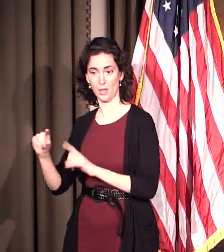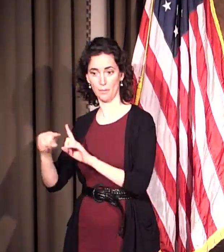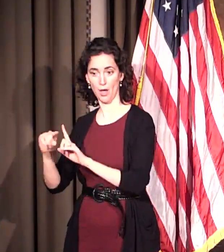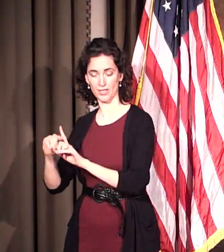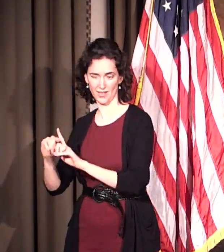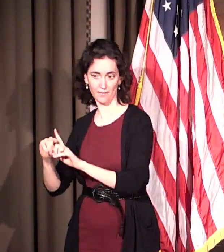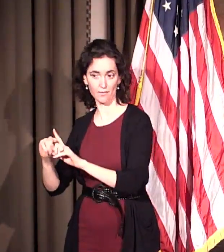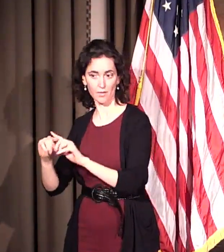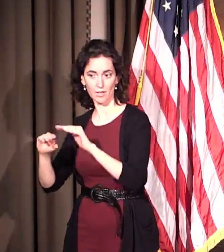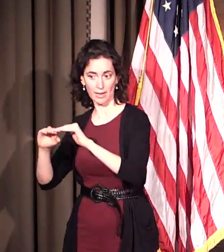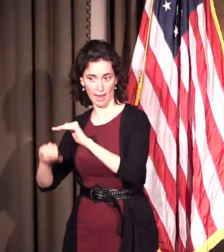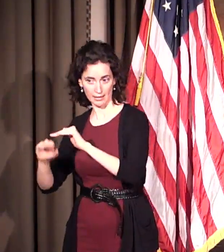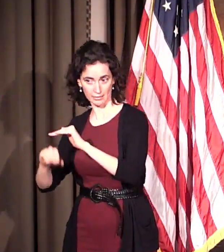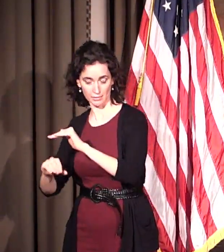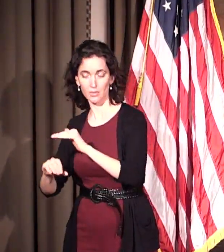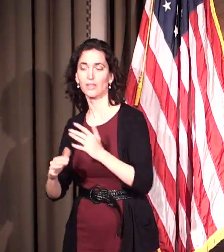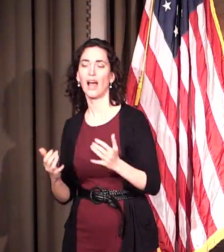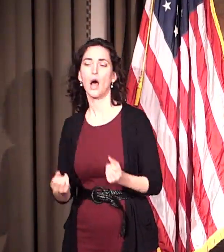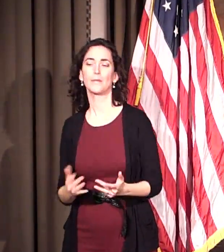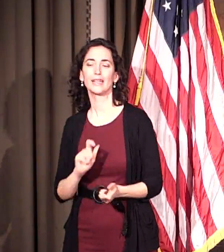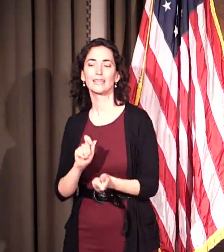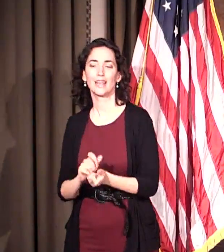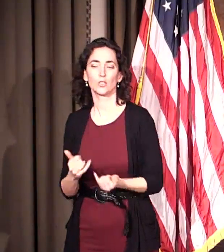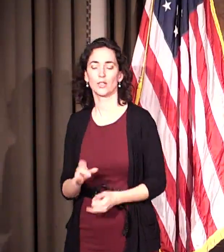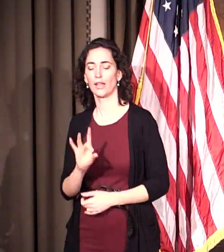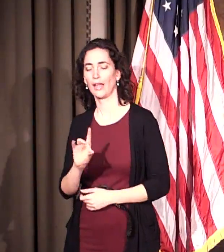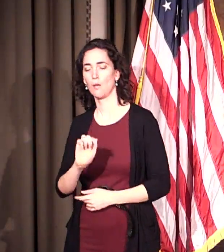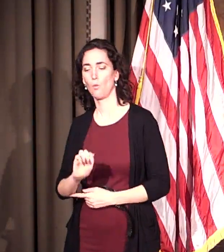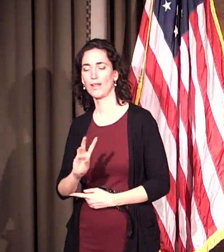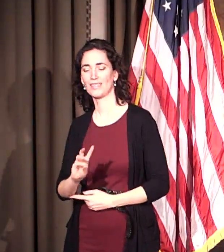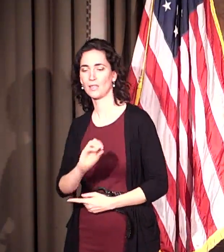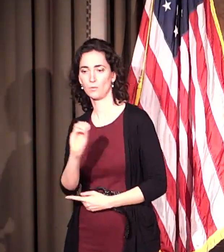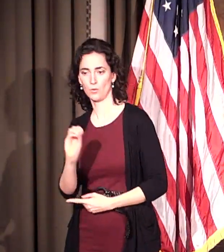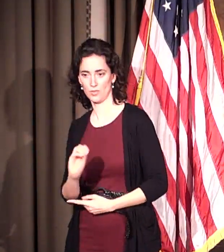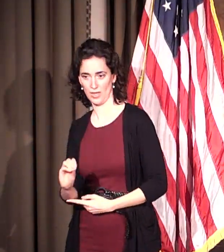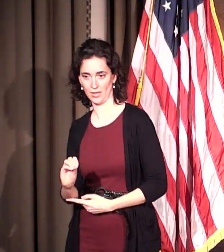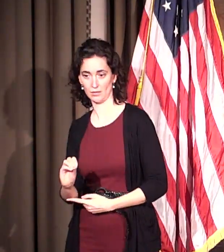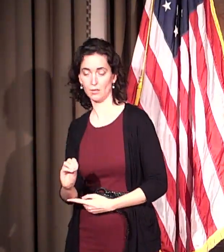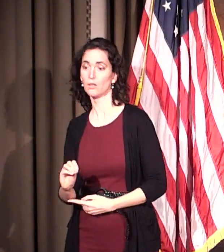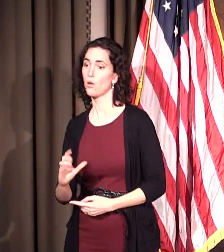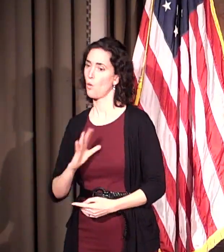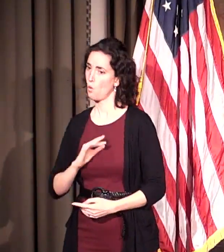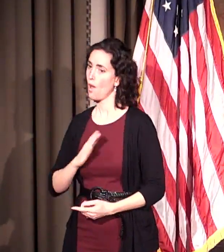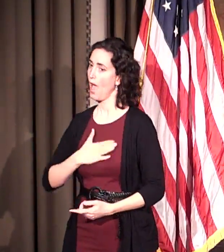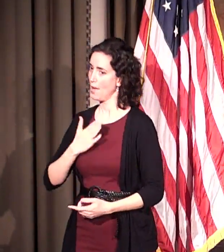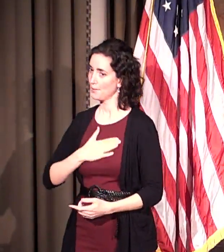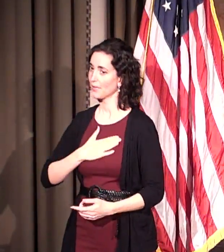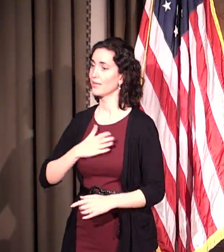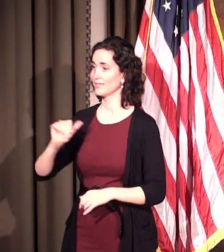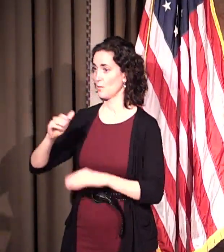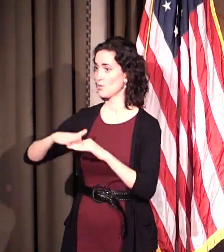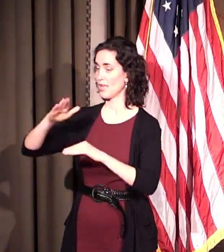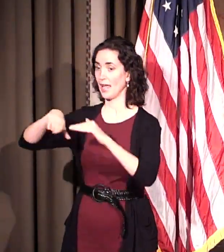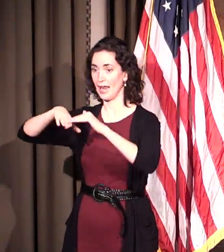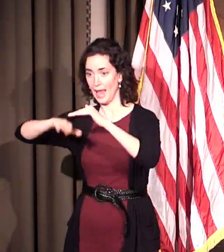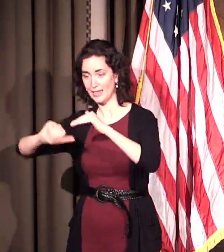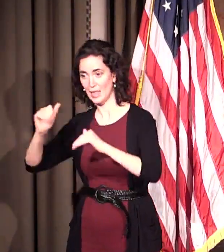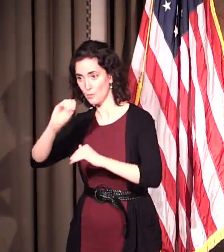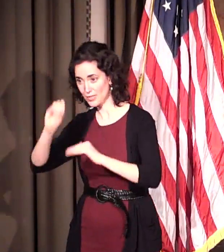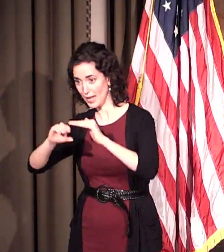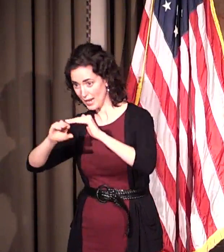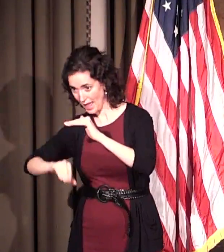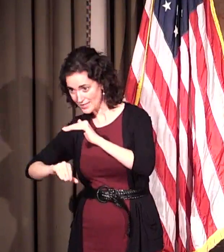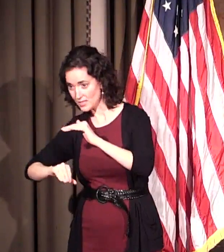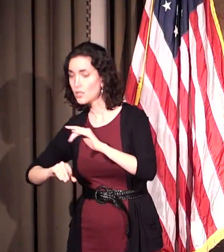encouraging, but a very, very high number. I mean, anything above 5% is dire, and we're still